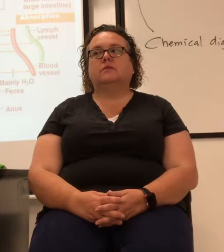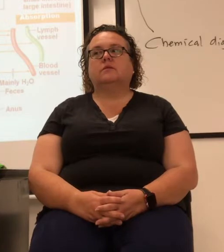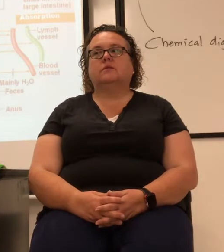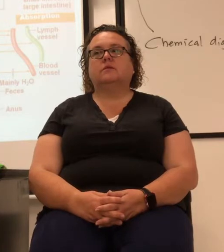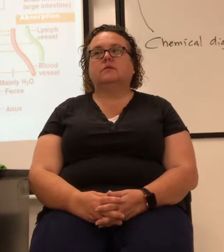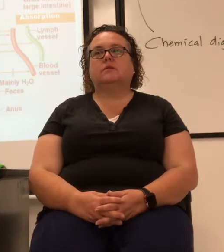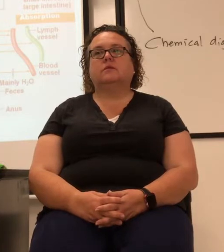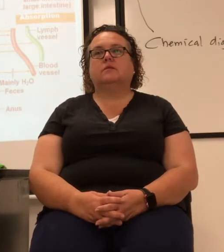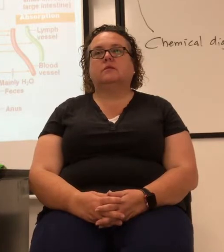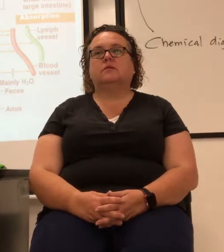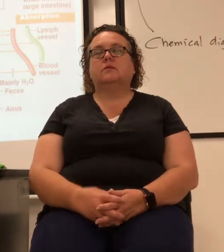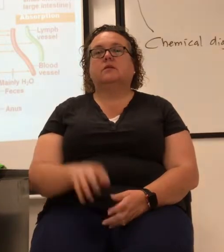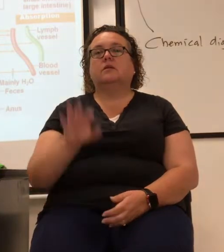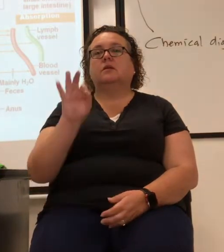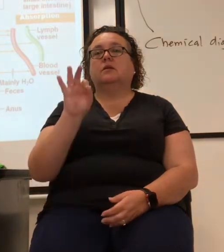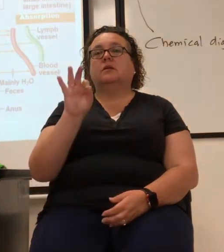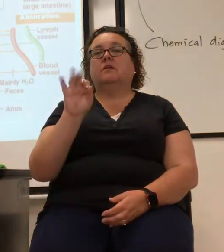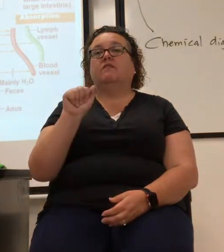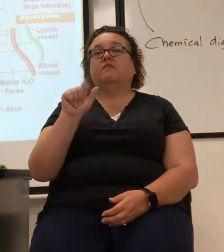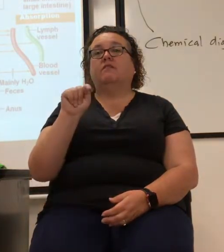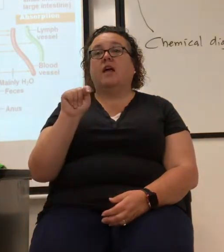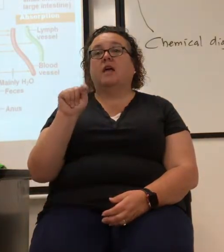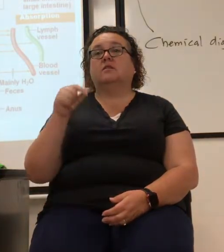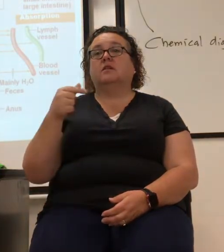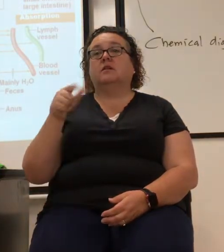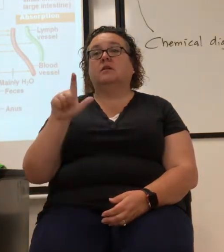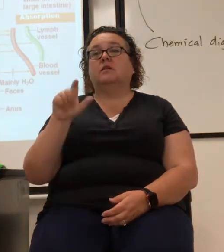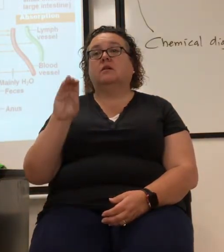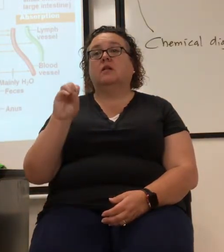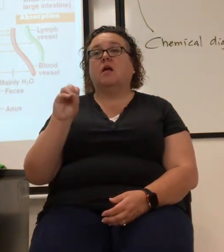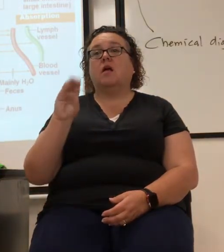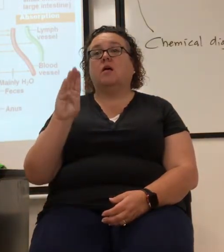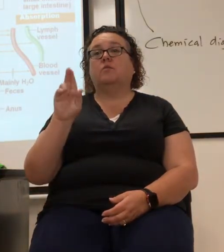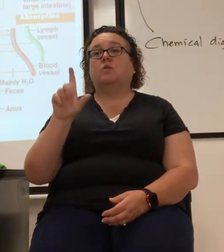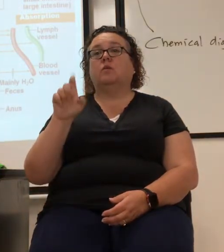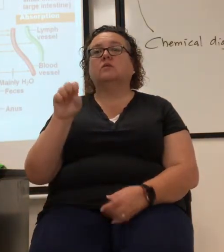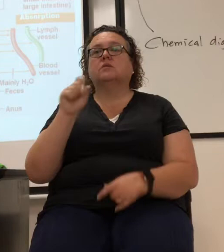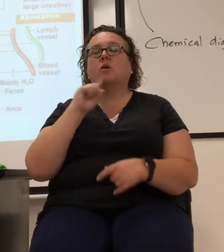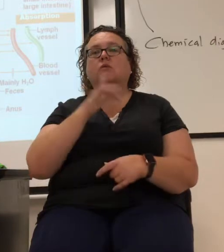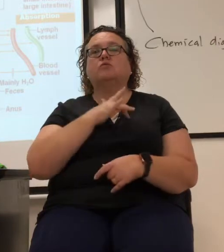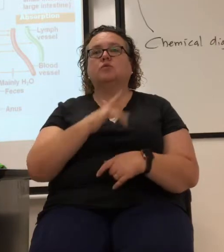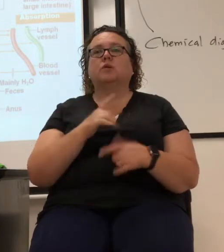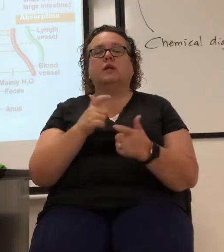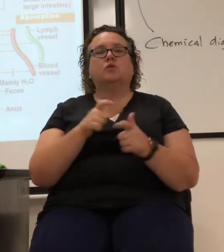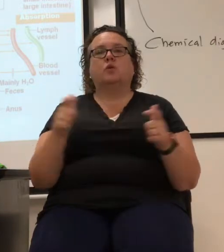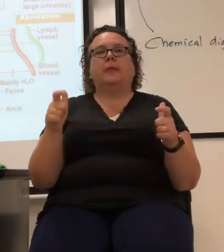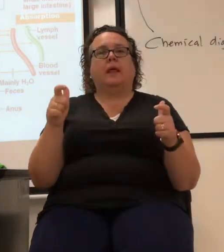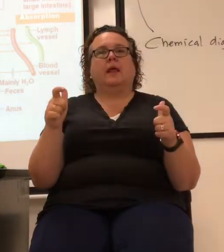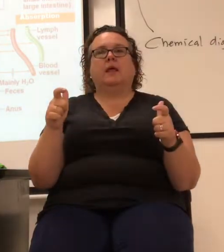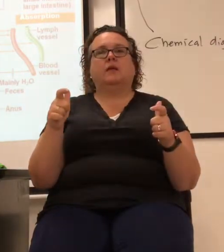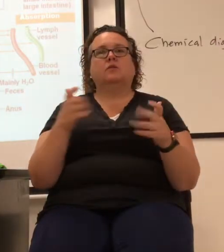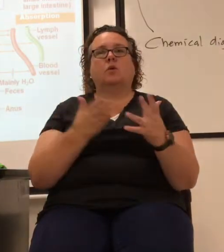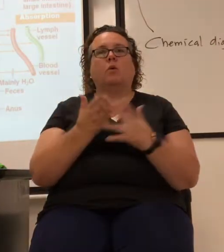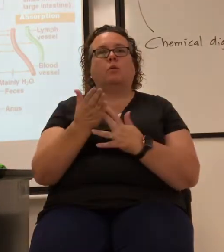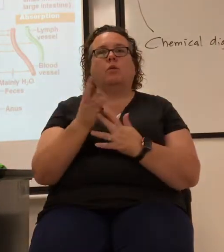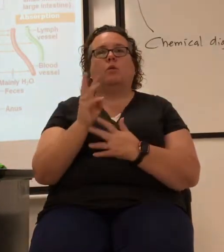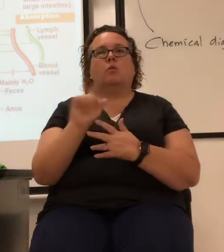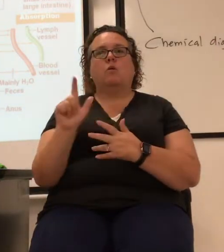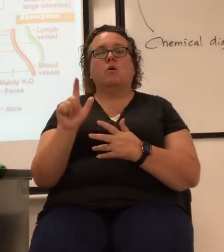fat globules are usually too big to navigate through blood capillary walls, but they can usually get into the